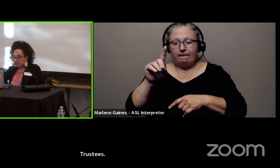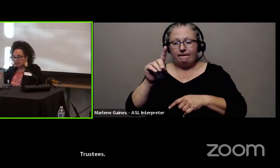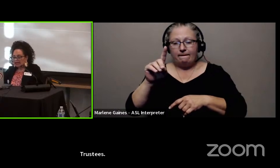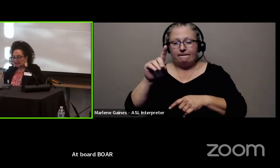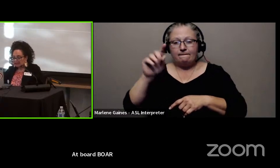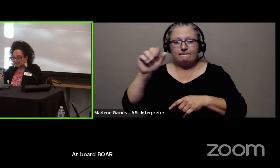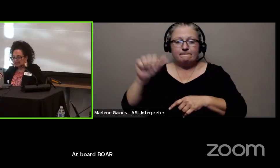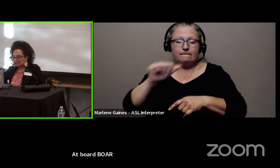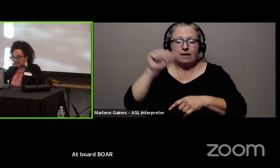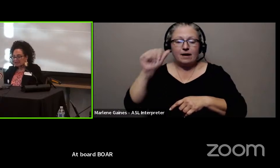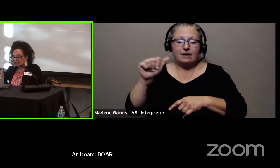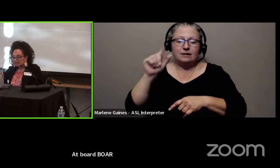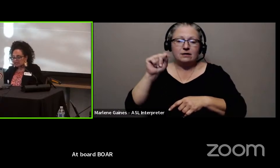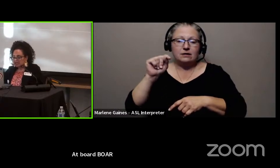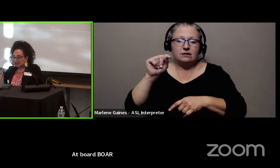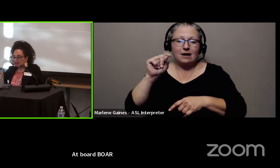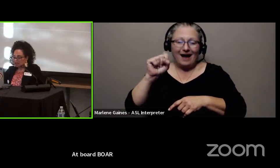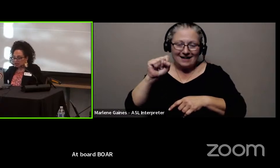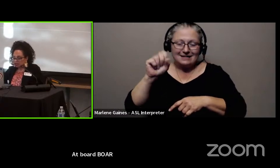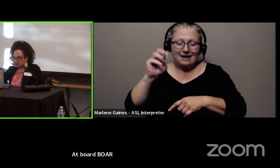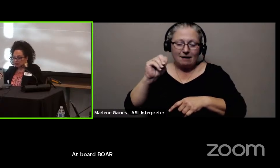BOARD, at